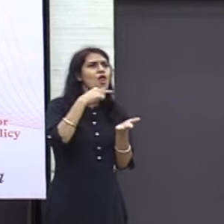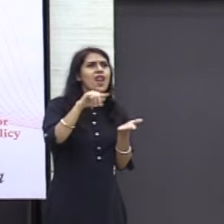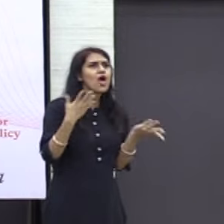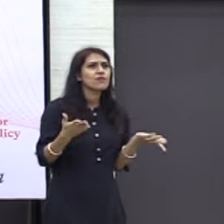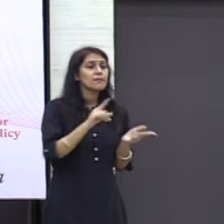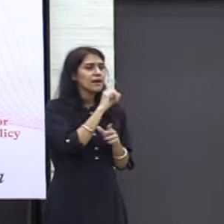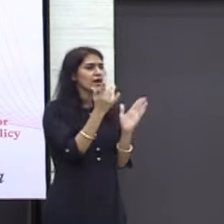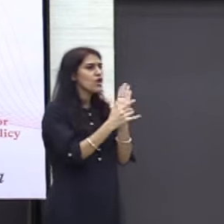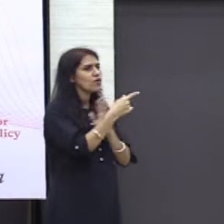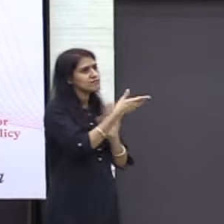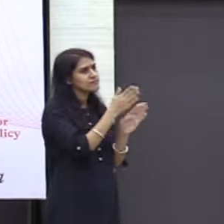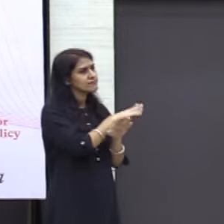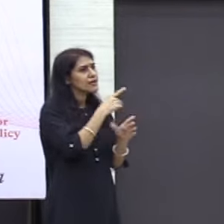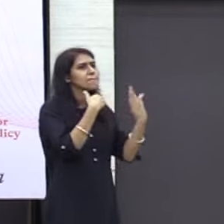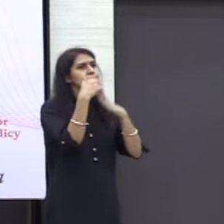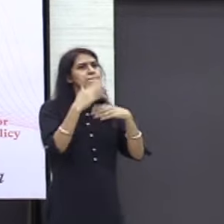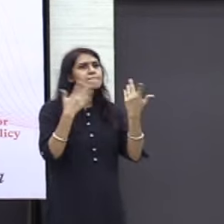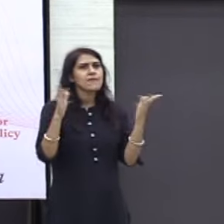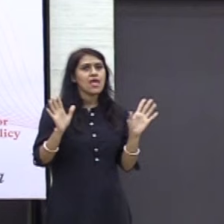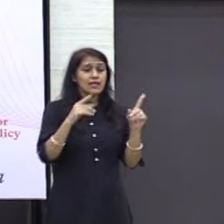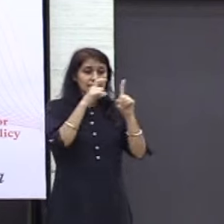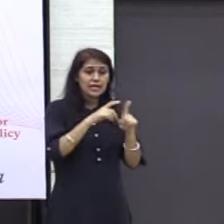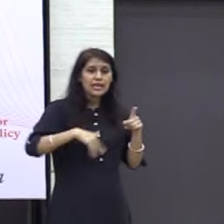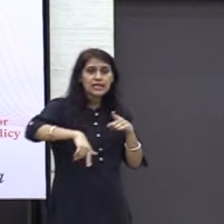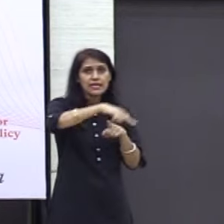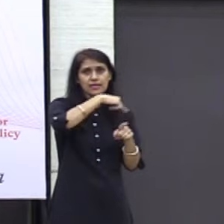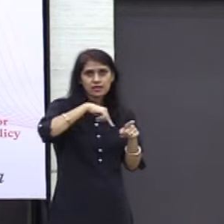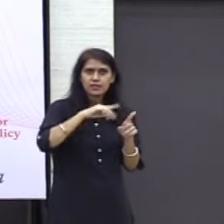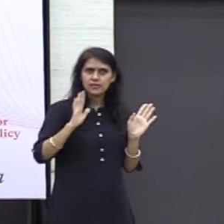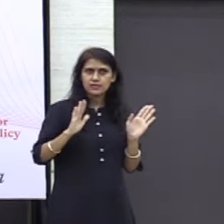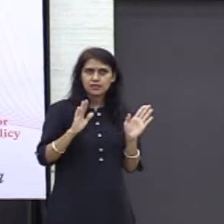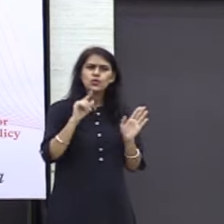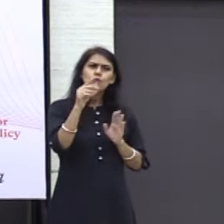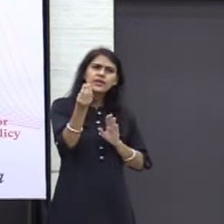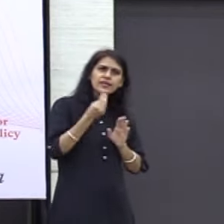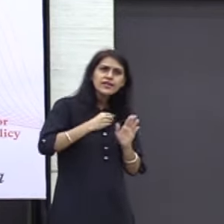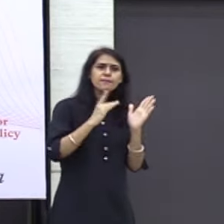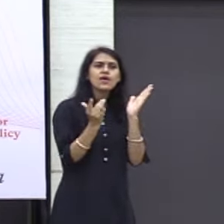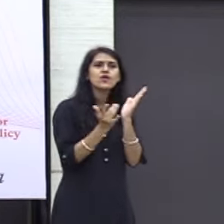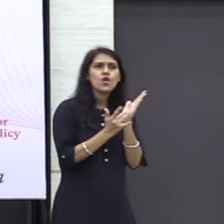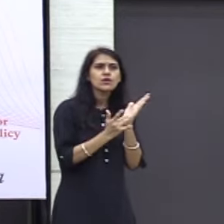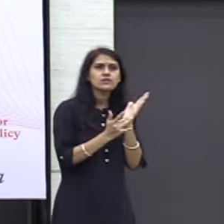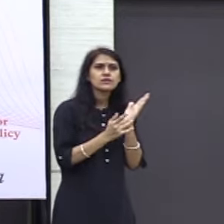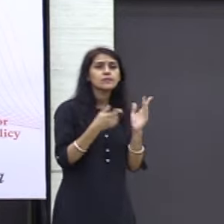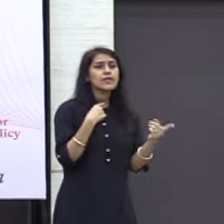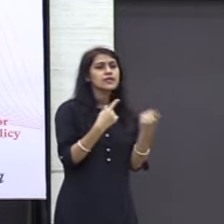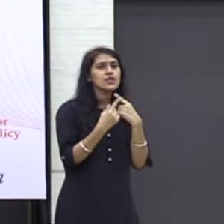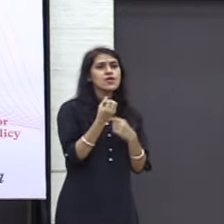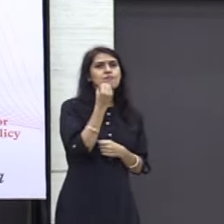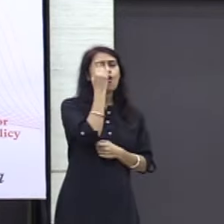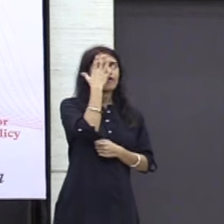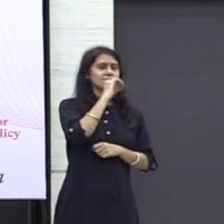technology. Yeah. And let's take Delhi. Can you give me a technology by which when I get up in the